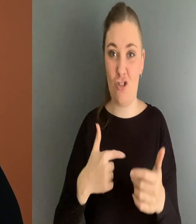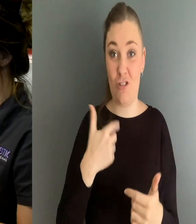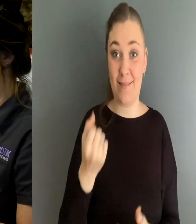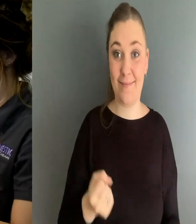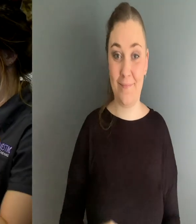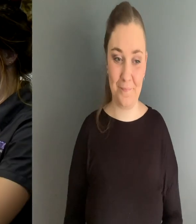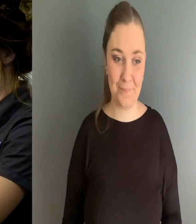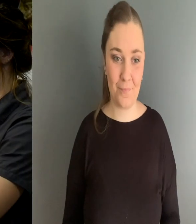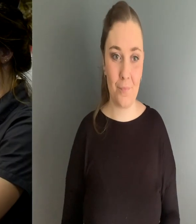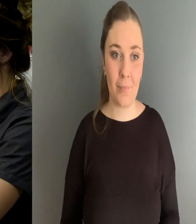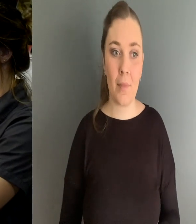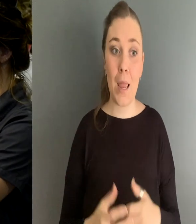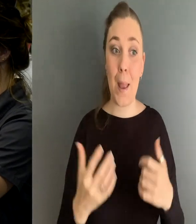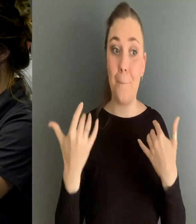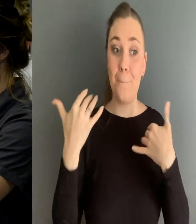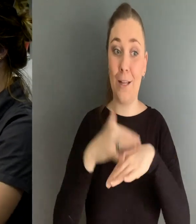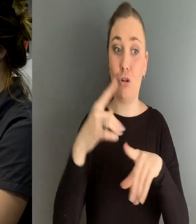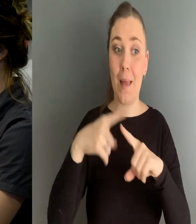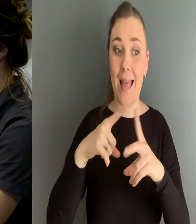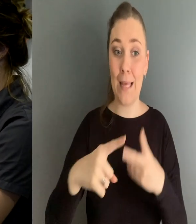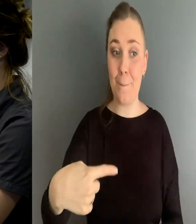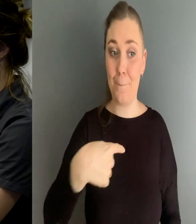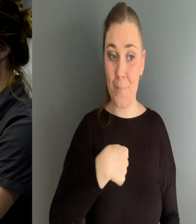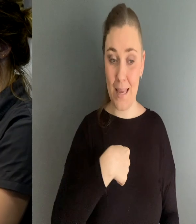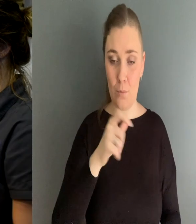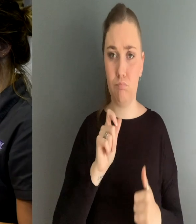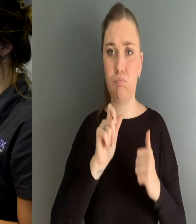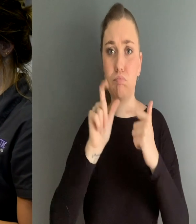so mainstreamer me went to